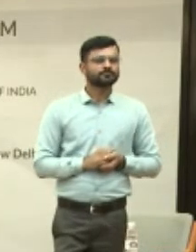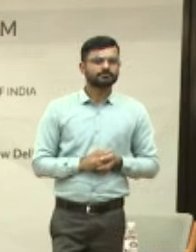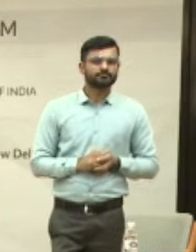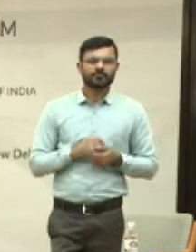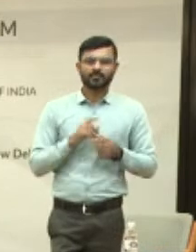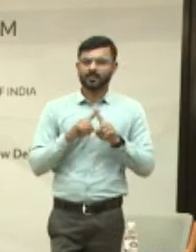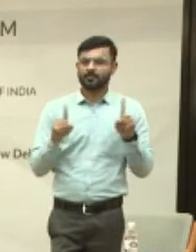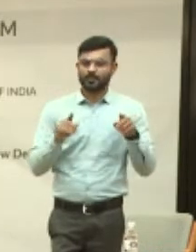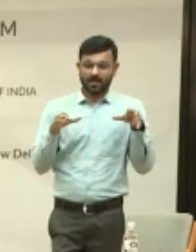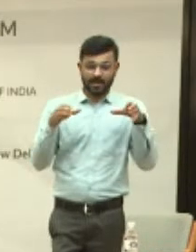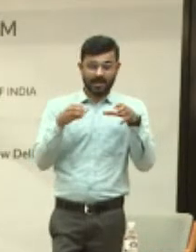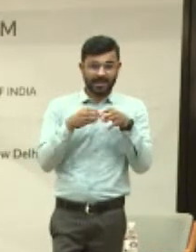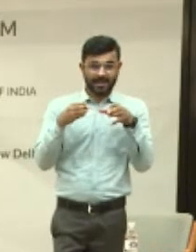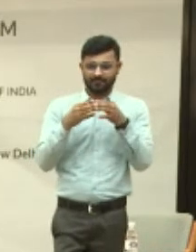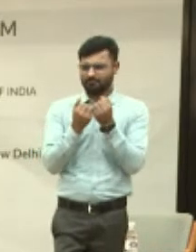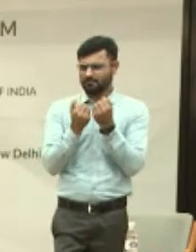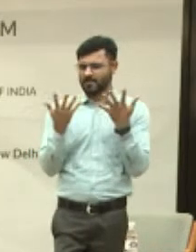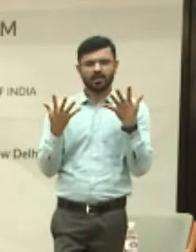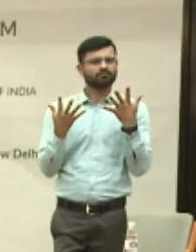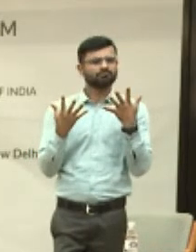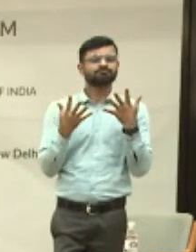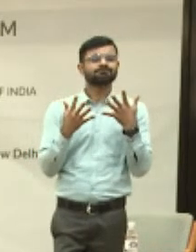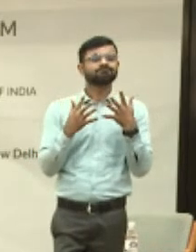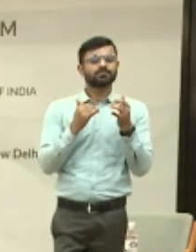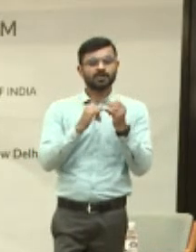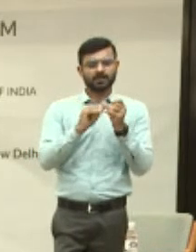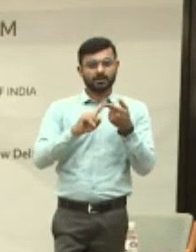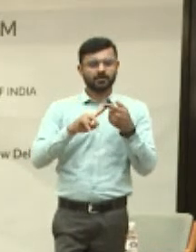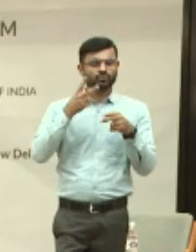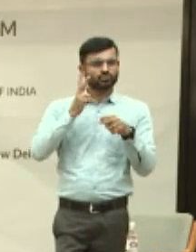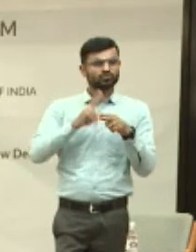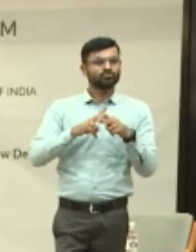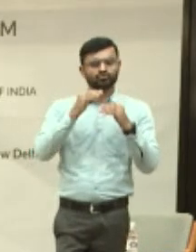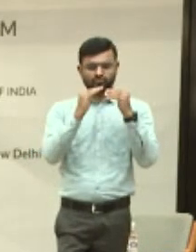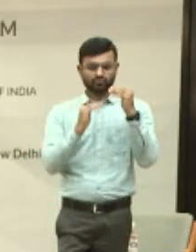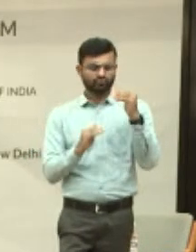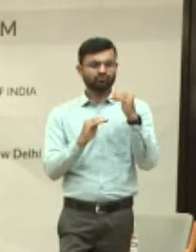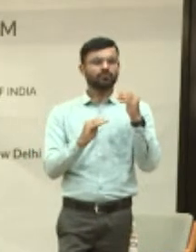But bulk of cases are stuck in the lower courts.